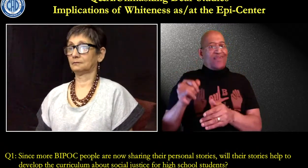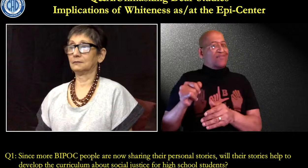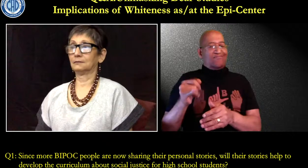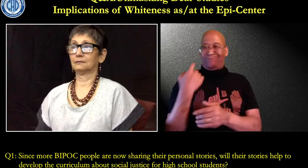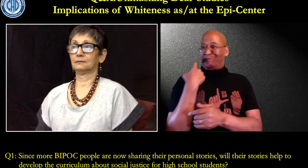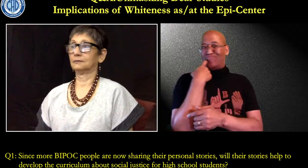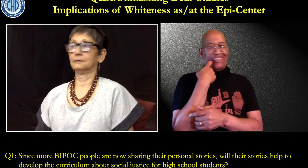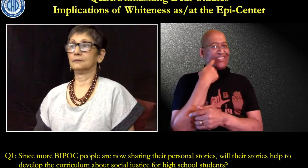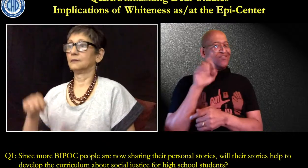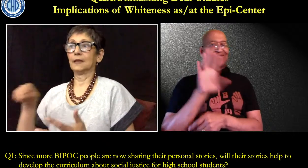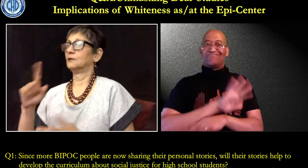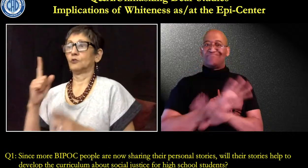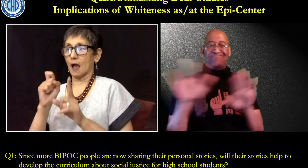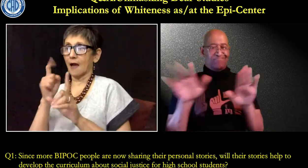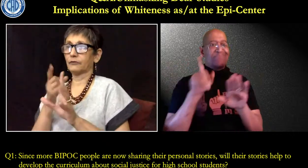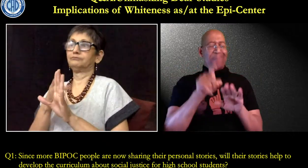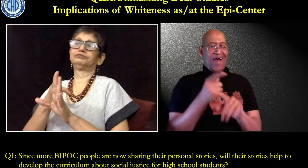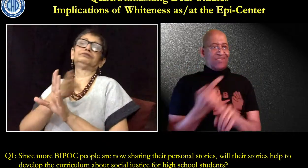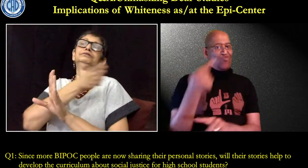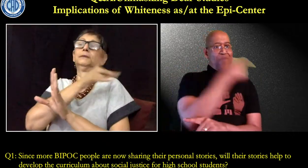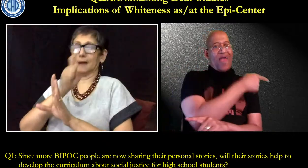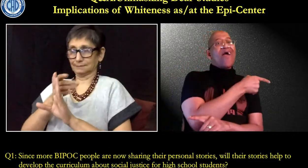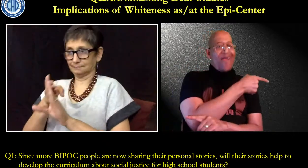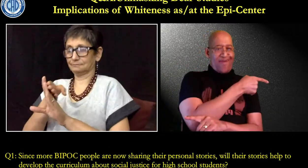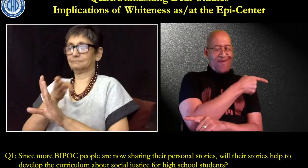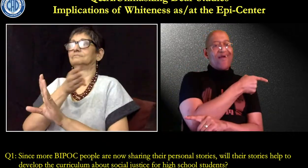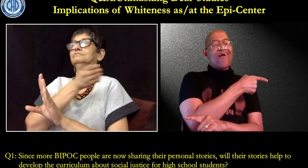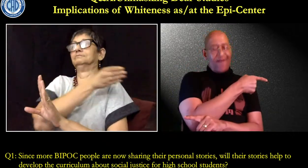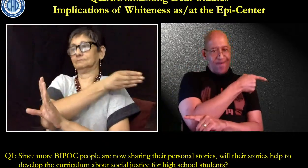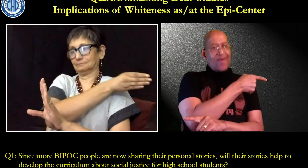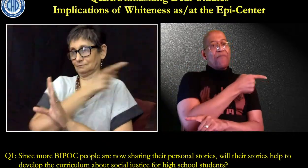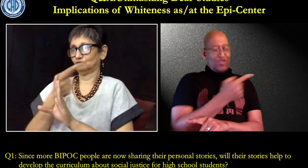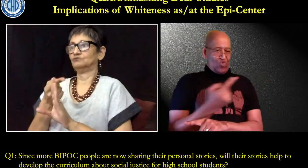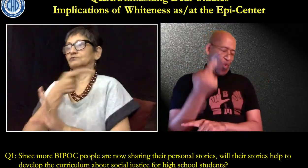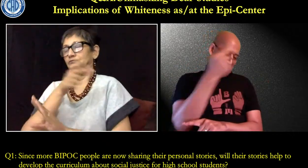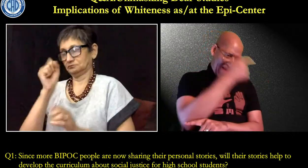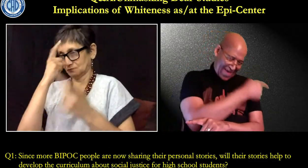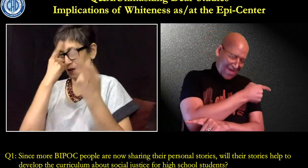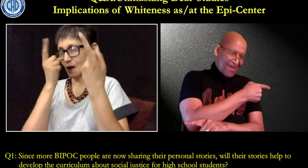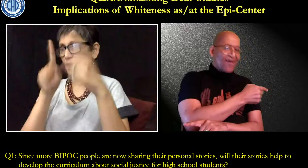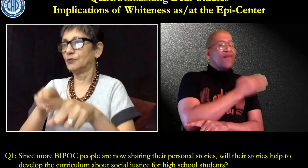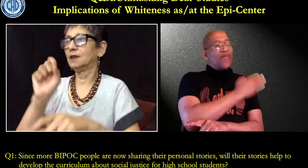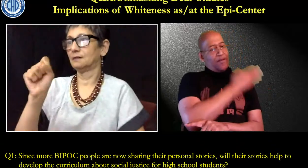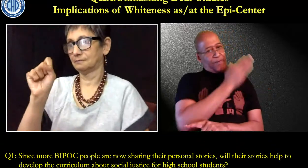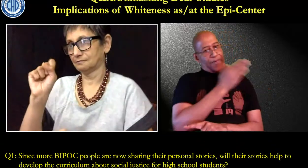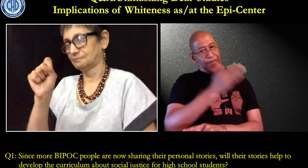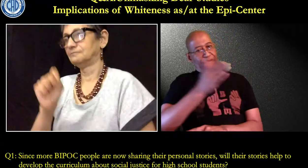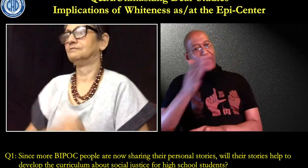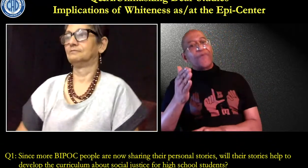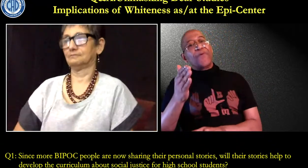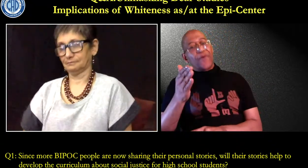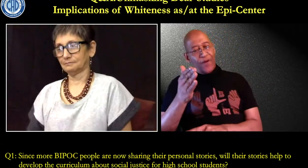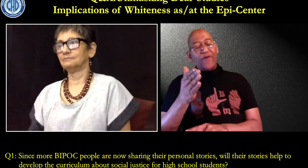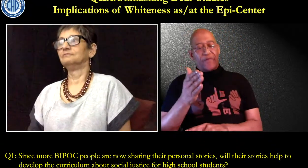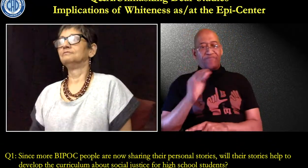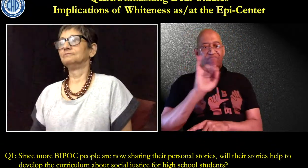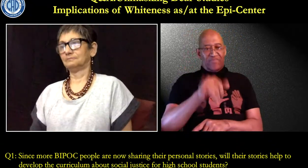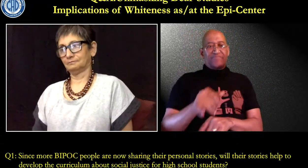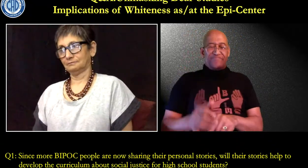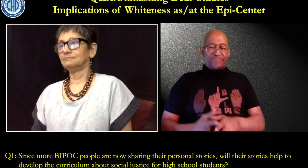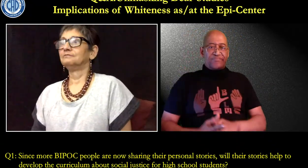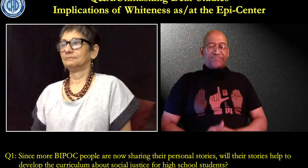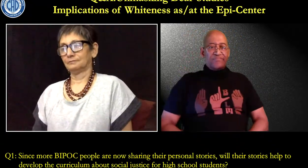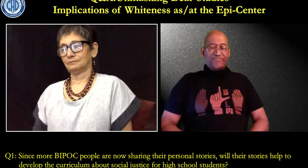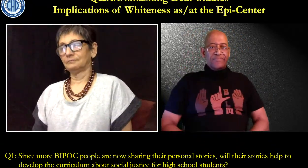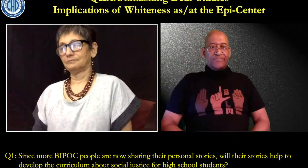history, it can't just, that just can't just be what recently happened. It has to go back to the past